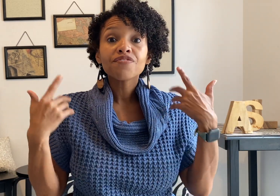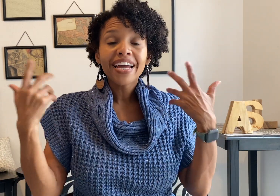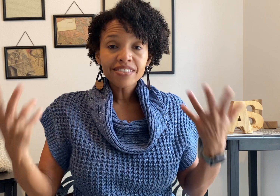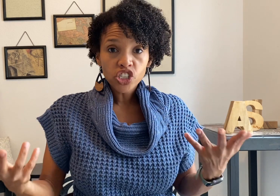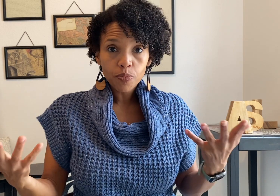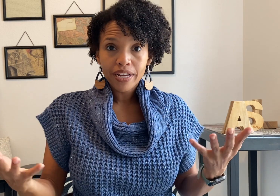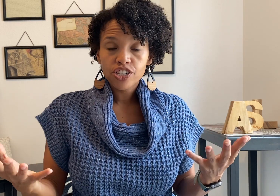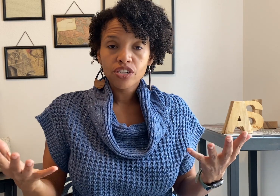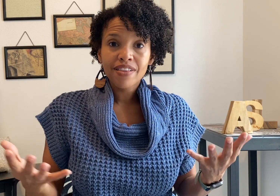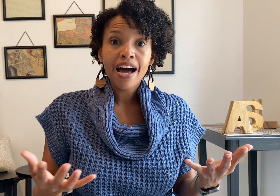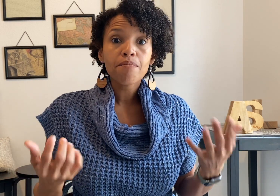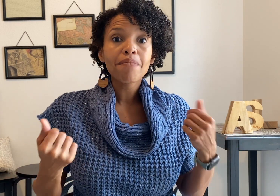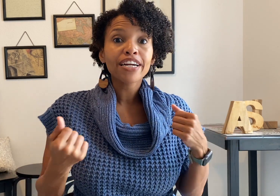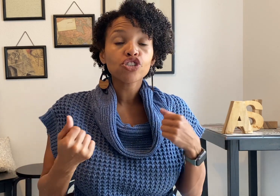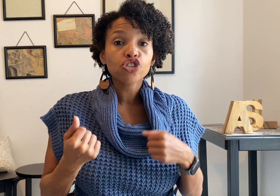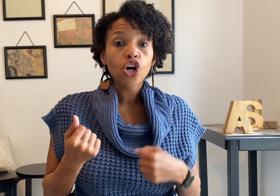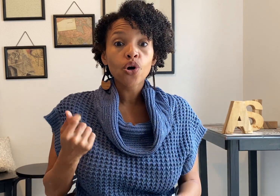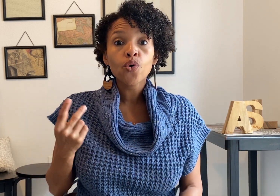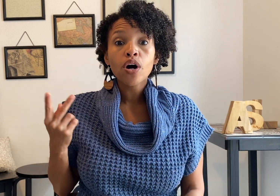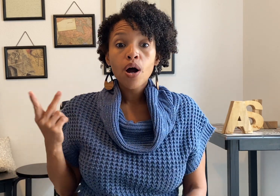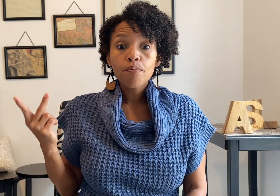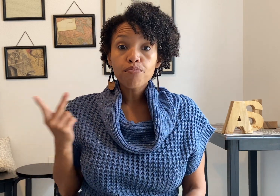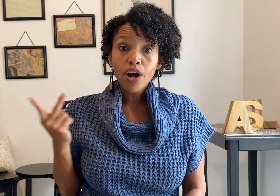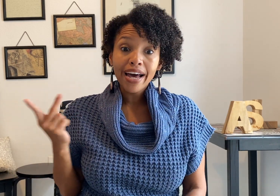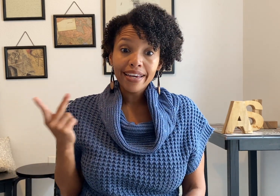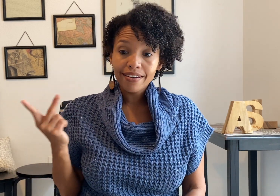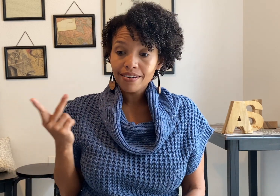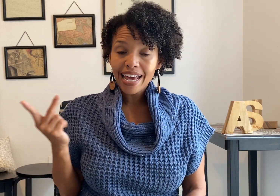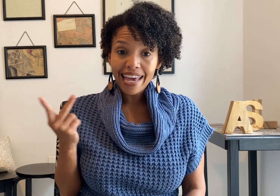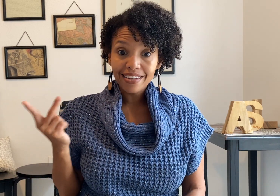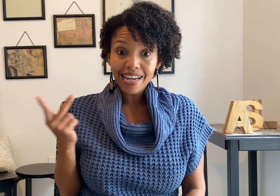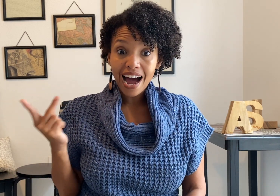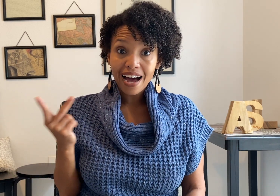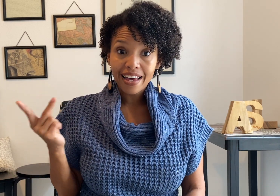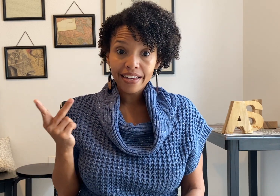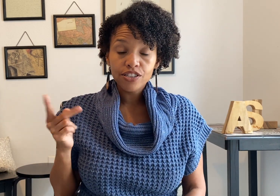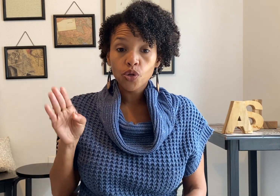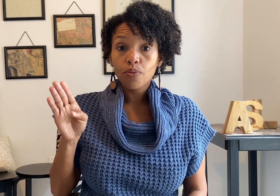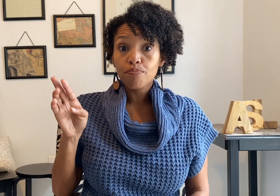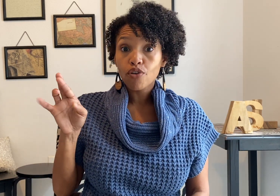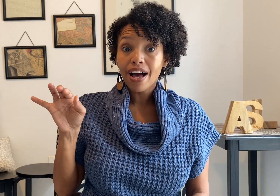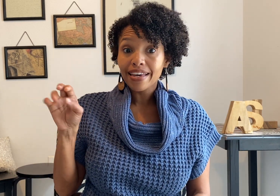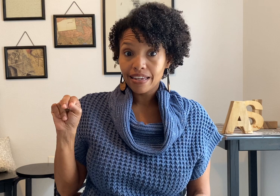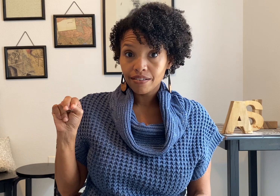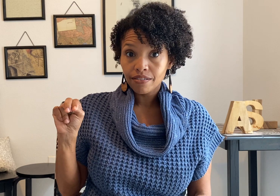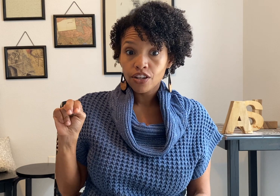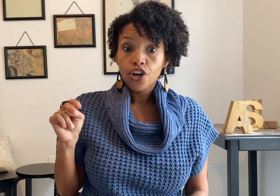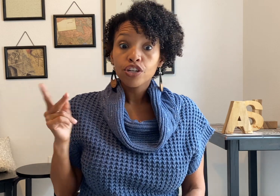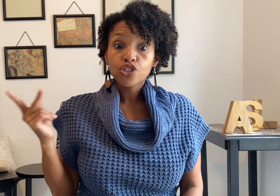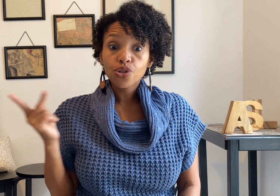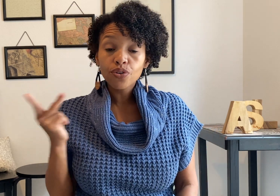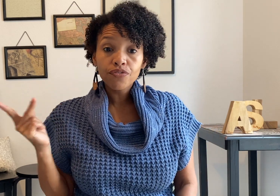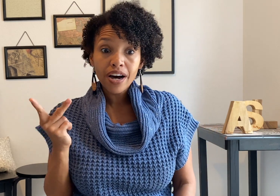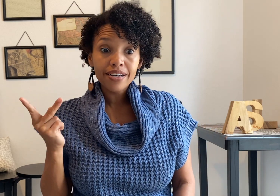advanced interpretation of that might show Brian and I. So Brian, two of